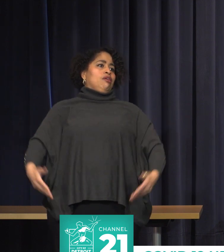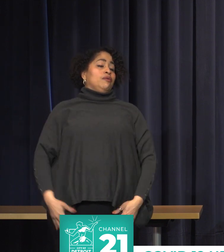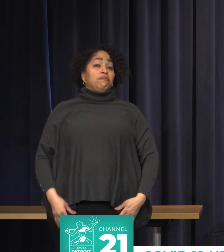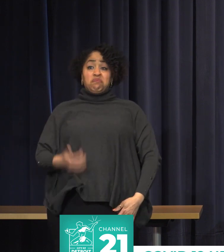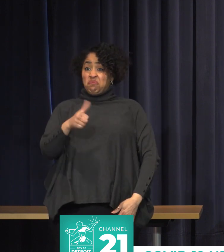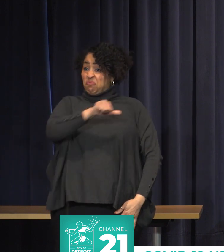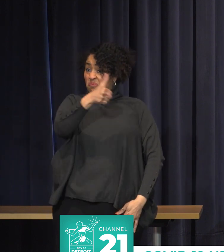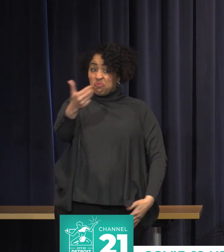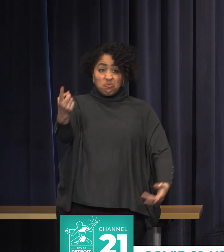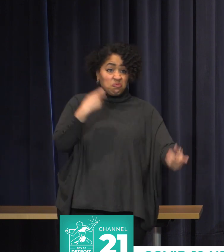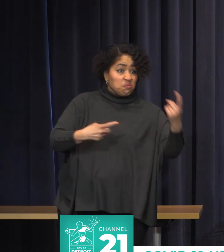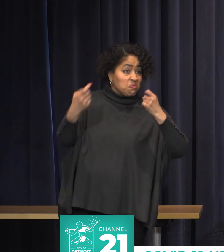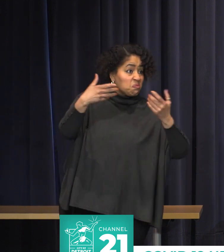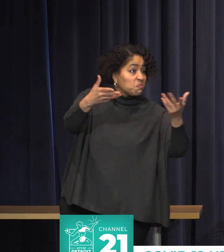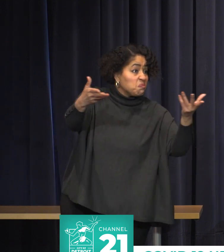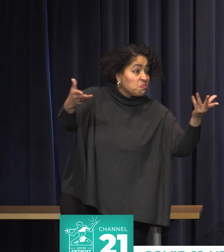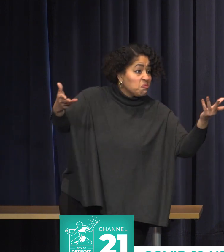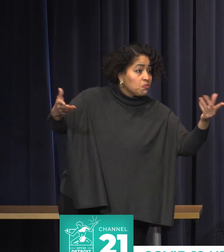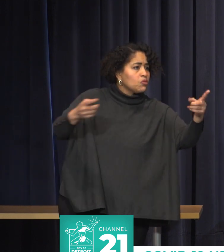Anybody else?